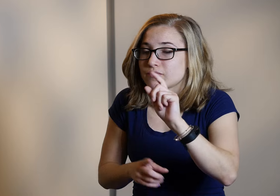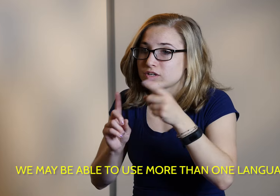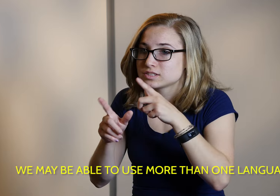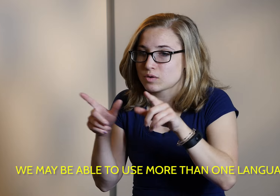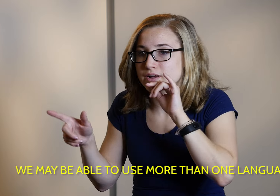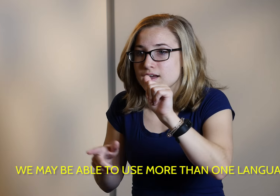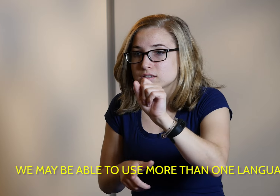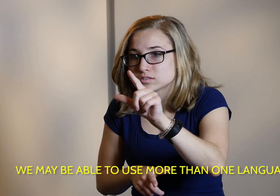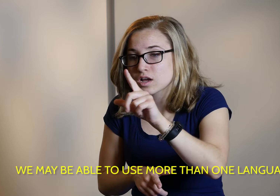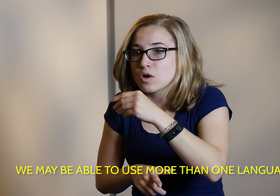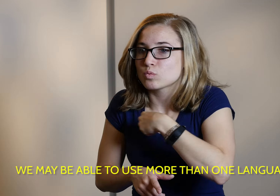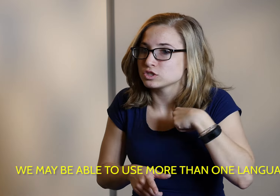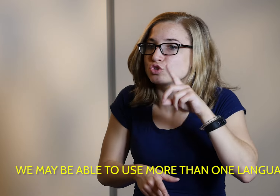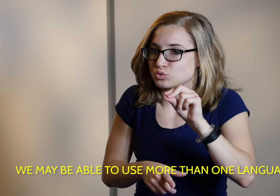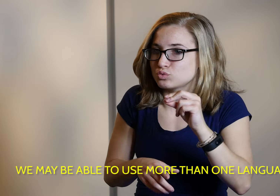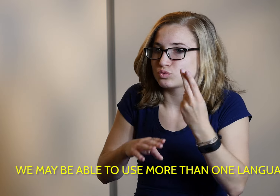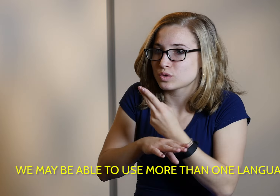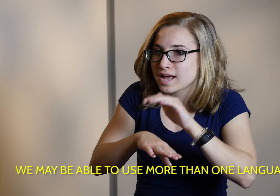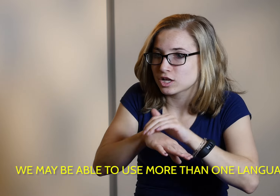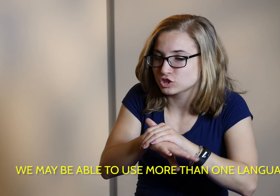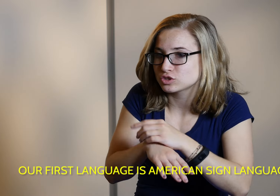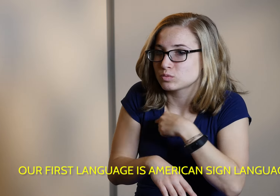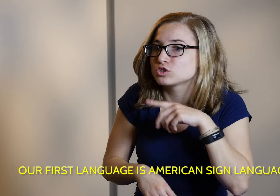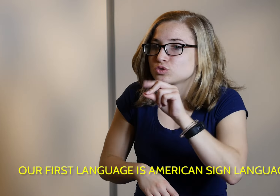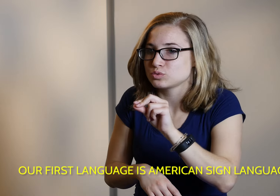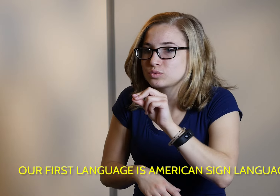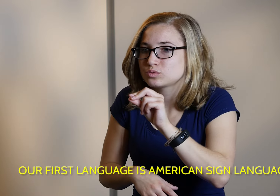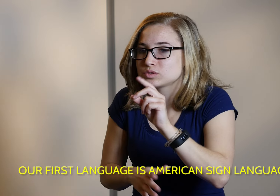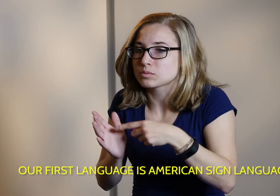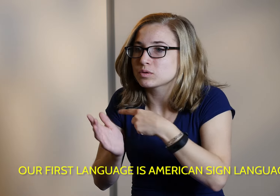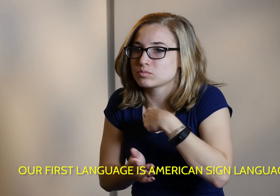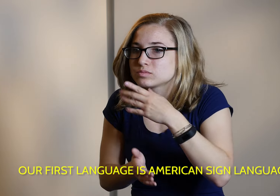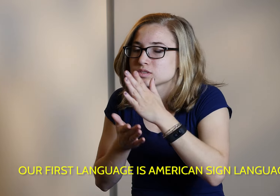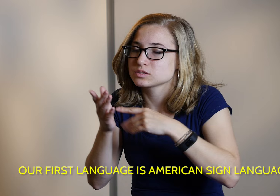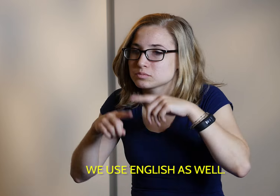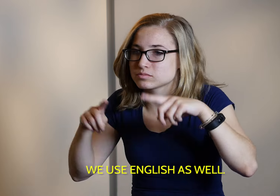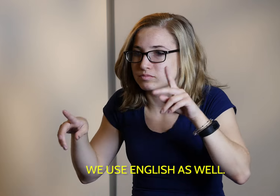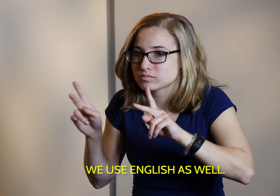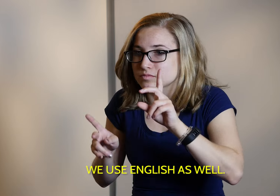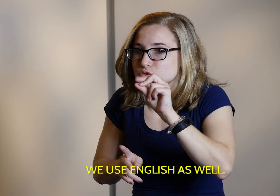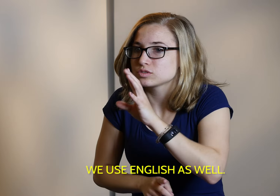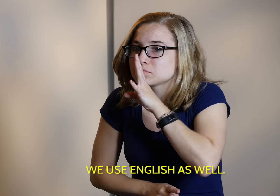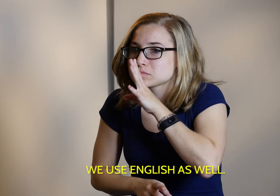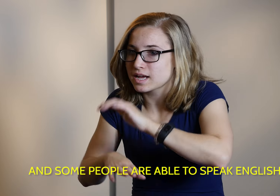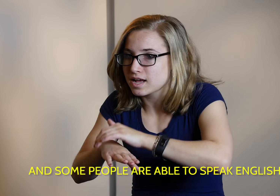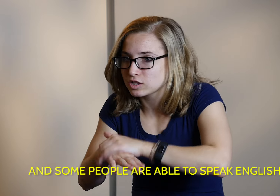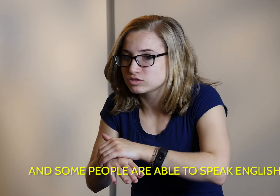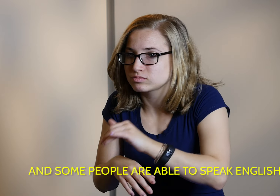We may be able to use more than one language. Our first language is American Sign Language. We use English as well, and some